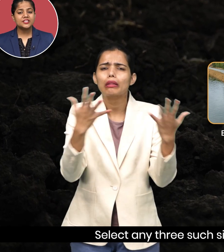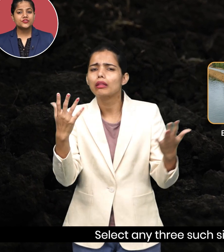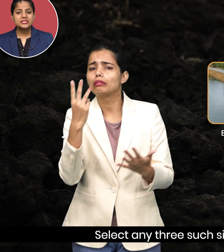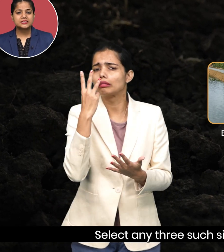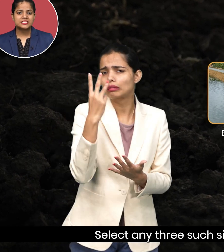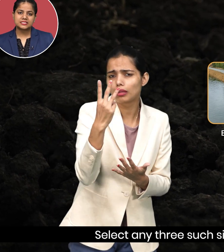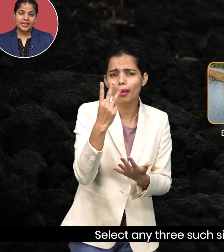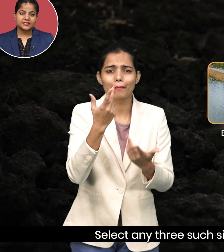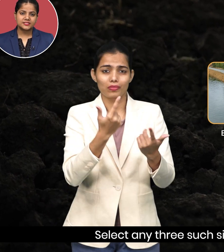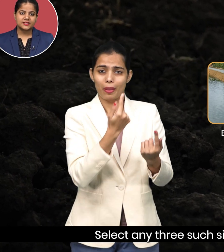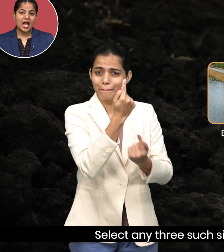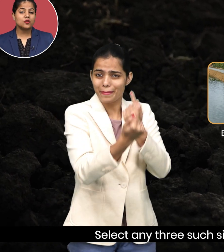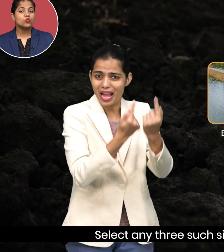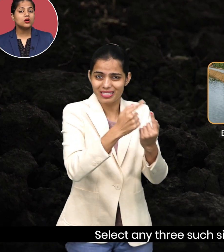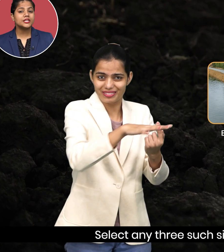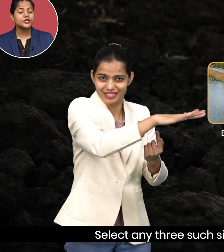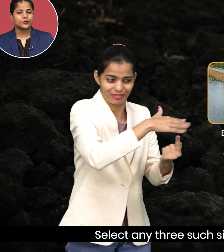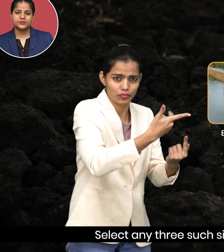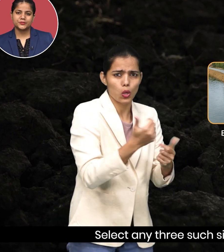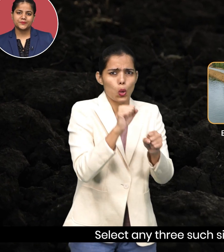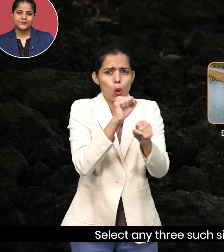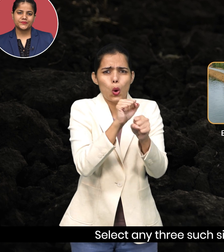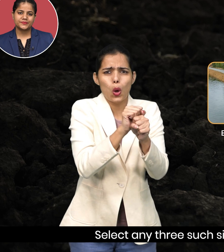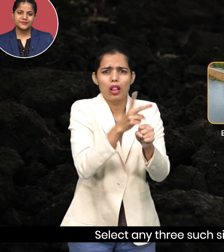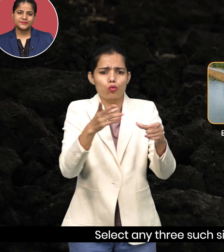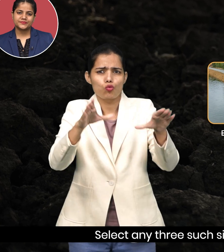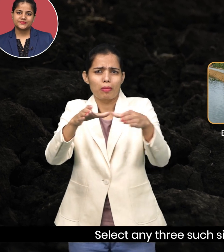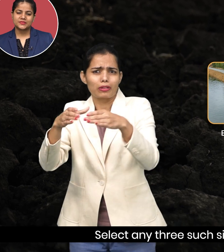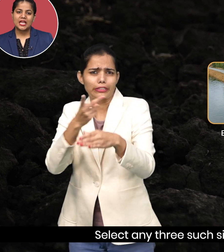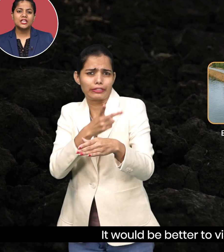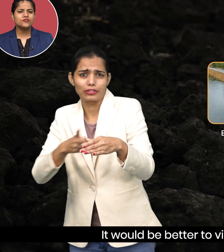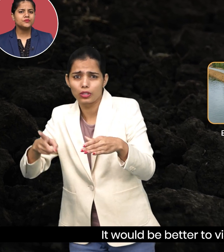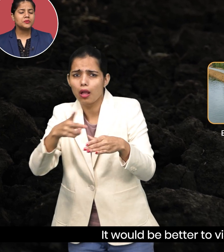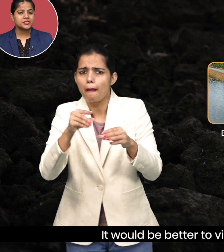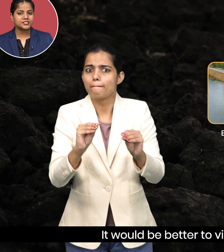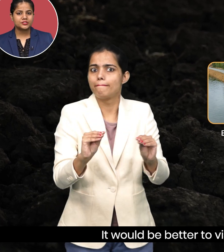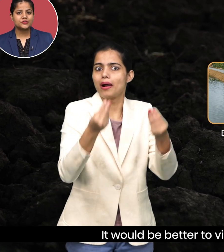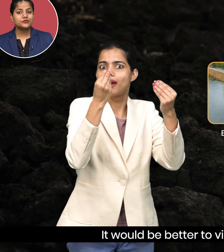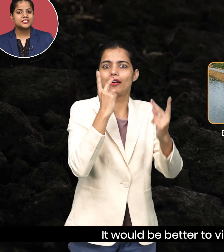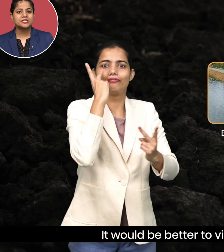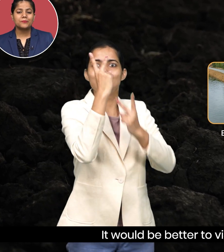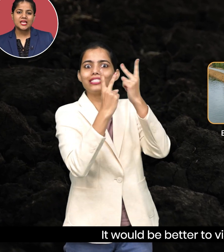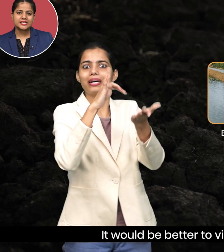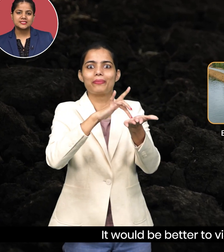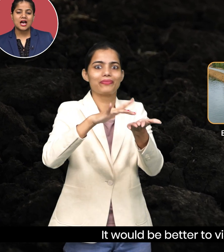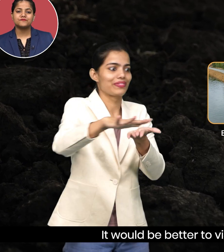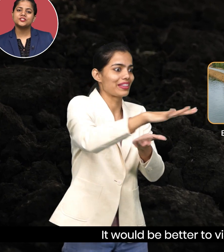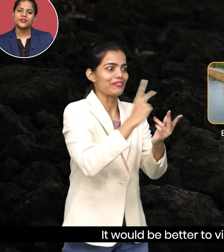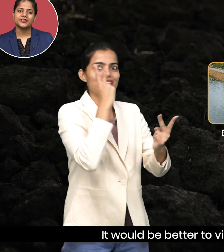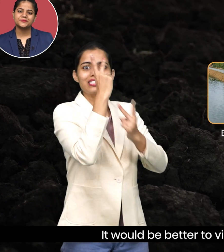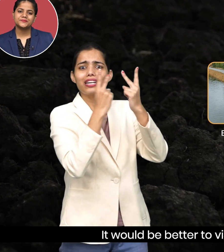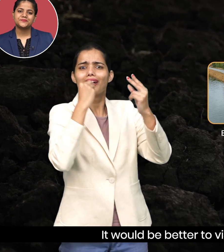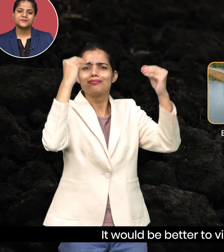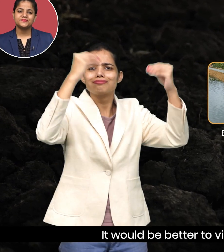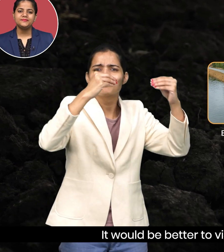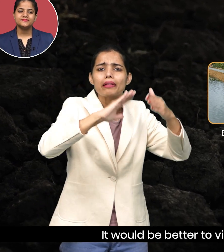Select any 3 such sites and work in groups. It would be better to visit the place after